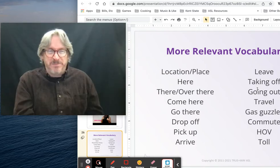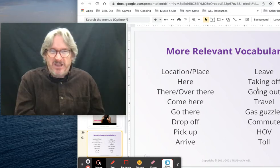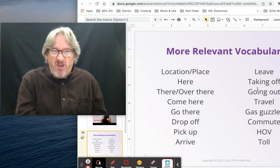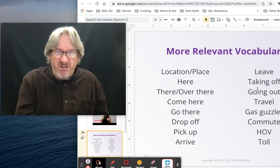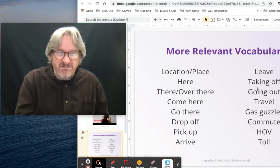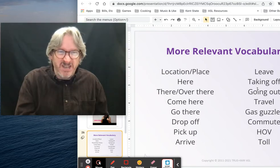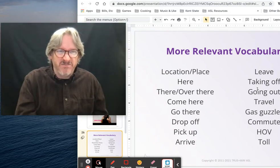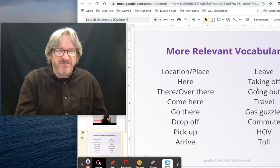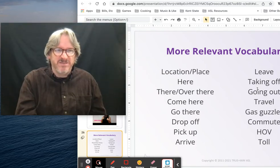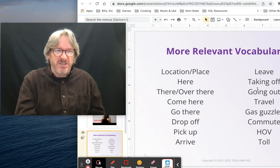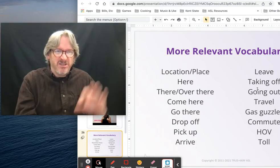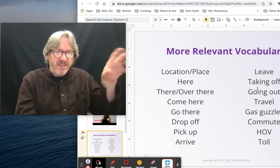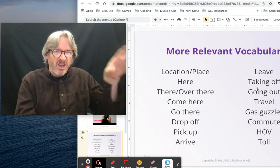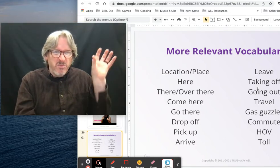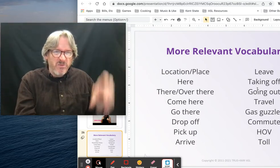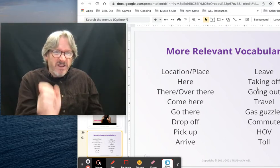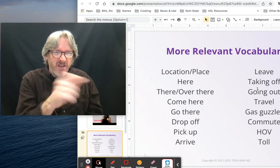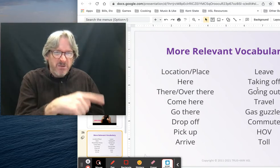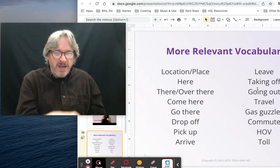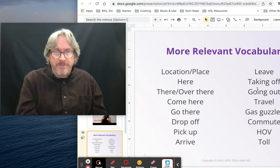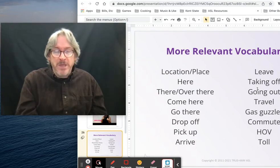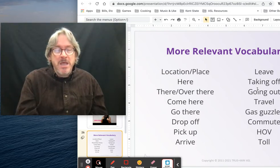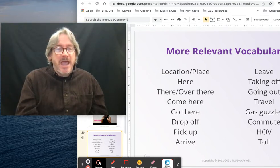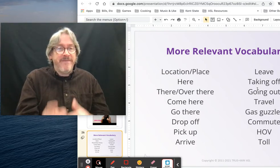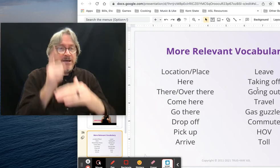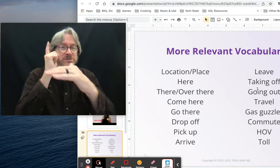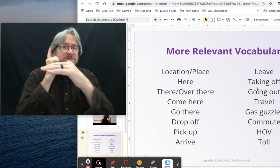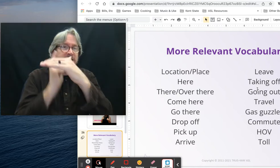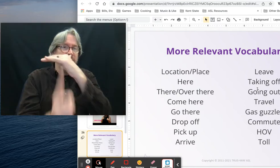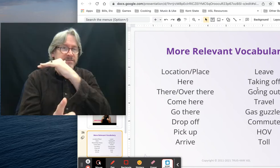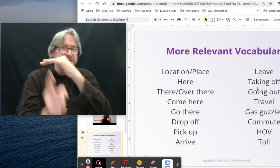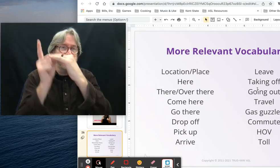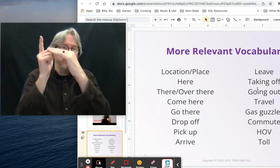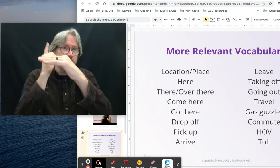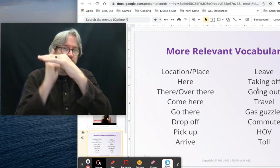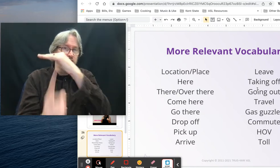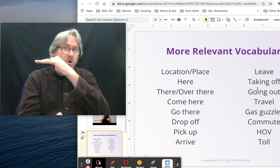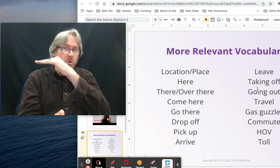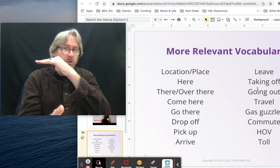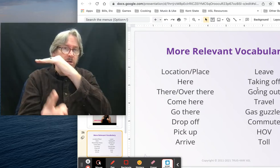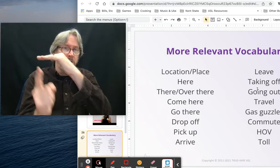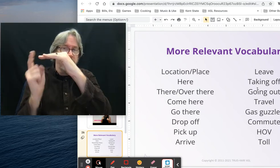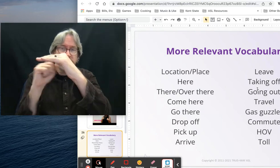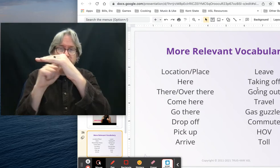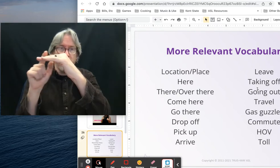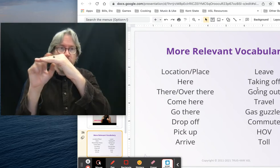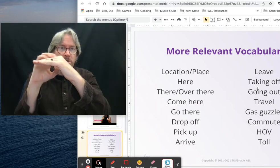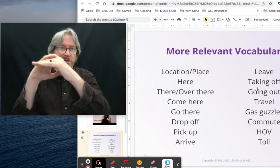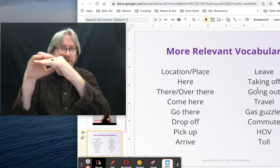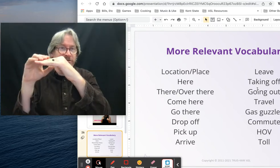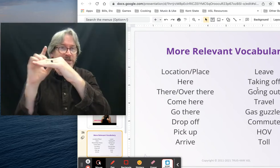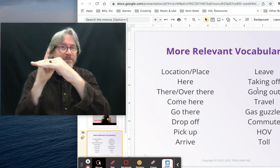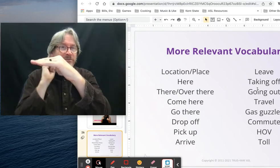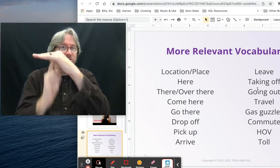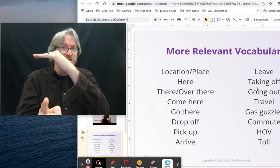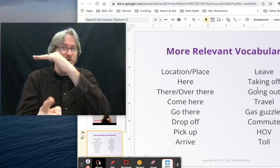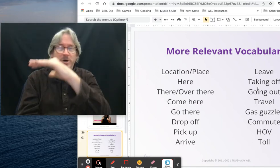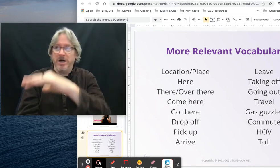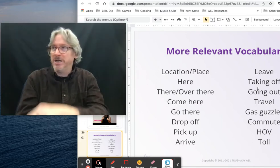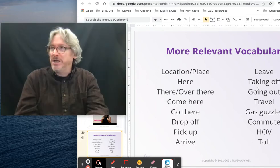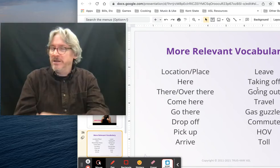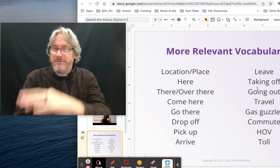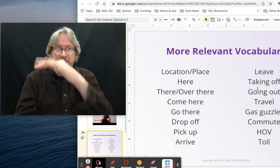it's a bit long, that little booth that I have to pay. And they also signed this, toll. So if you think about those